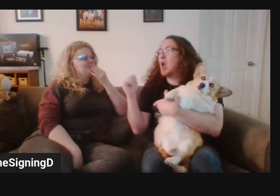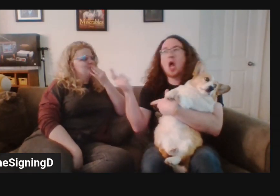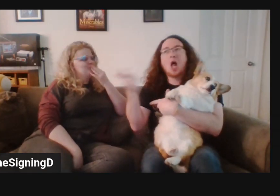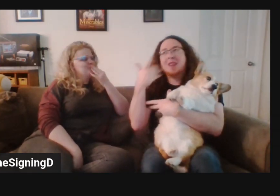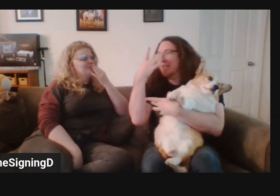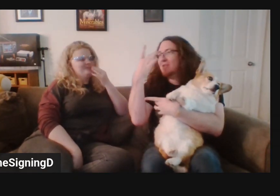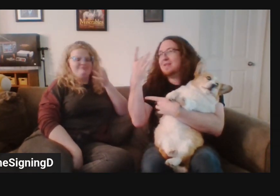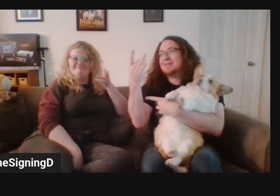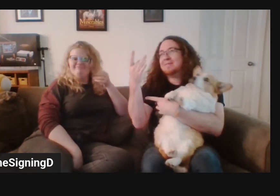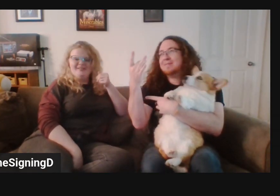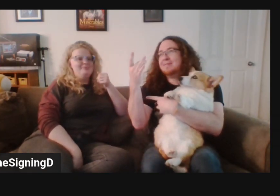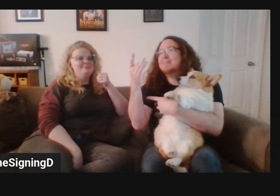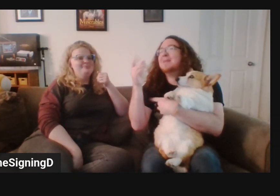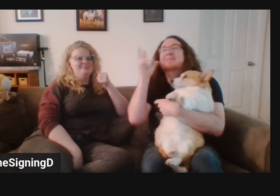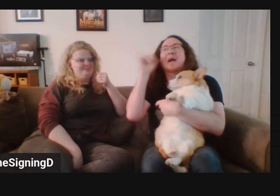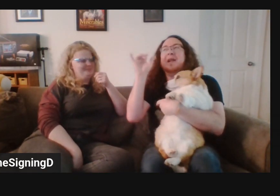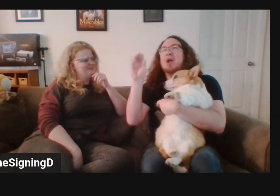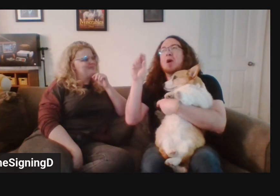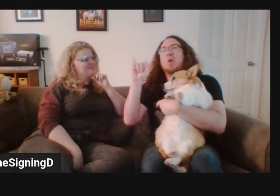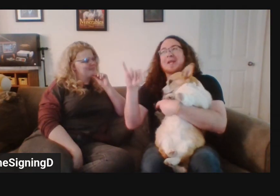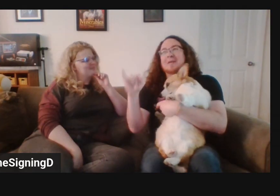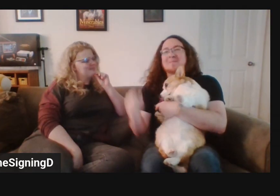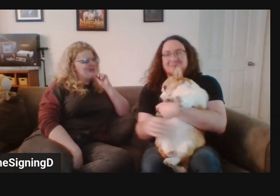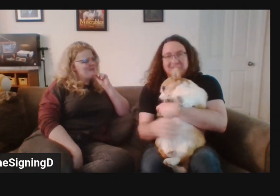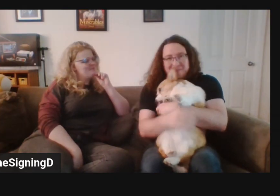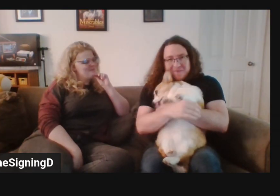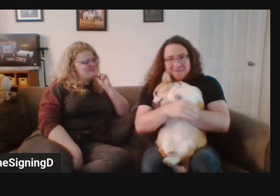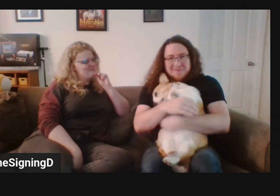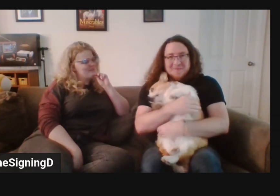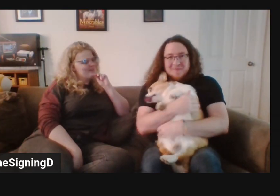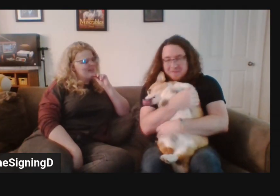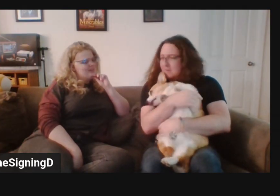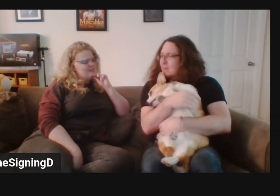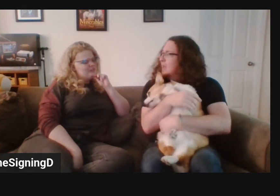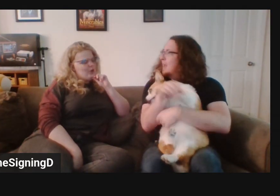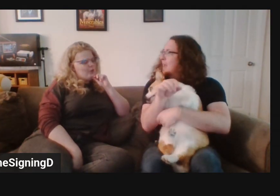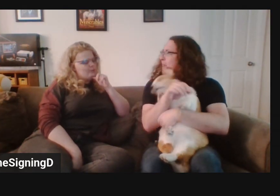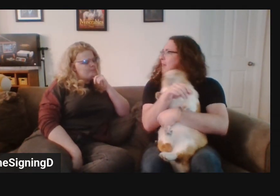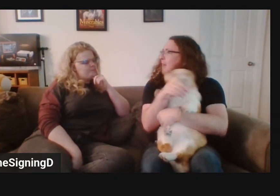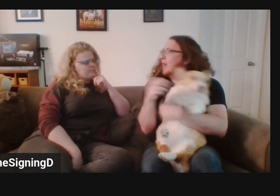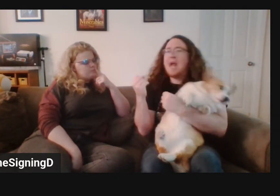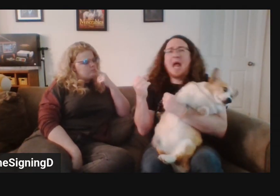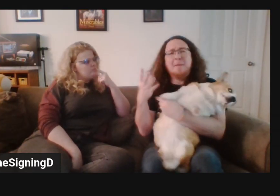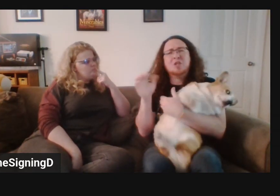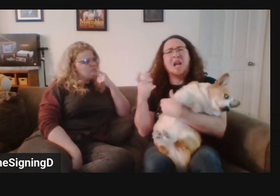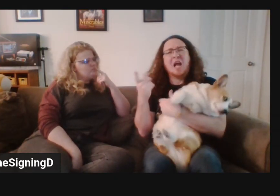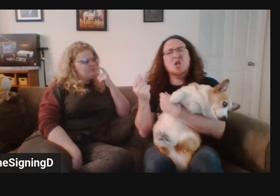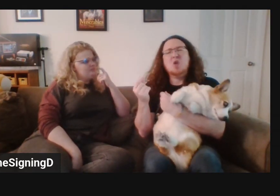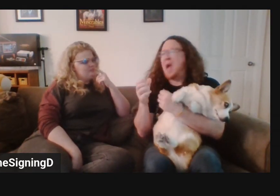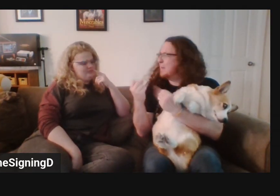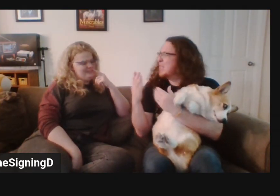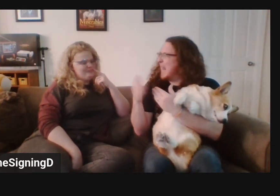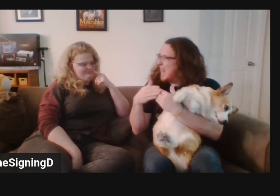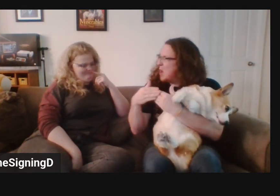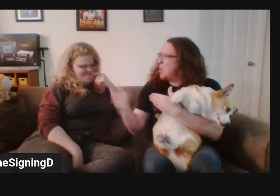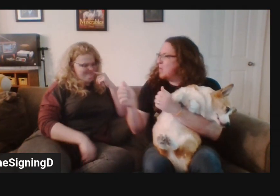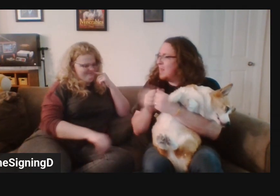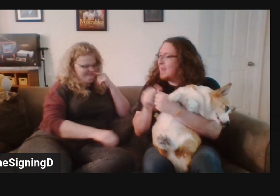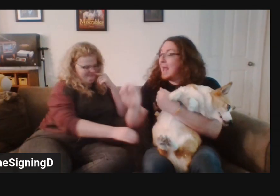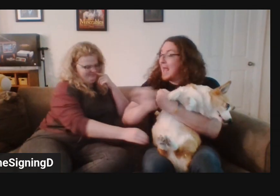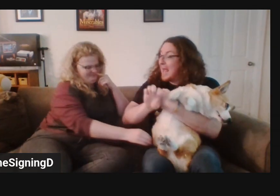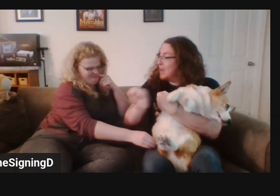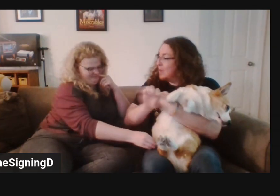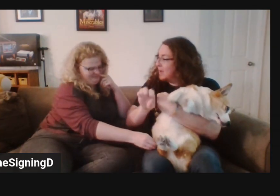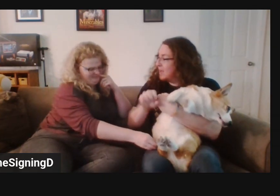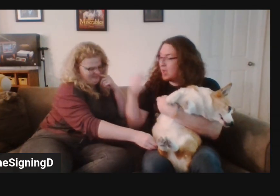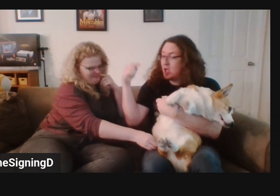interested in. That sounds like a Corgi. It sounds like Yeah. a Corgi. And how Eowyn- much can I get away with? And how much can I get away with? Yeah. Eowyn,